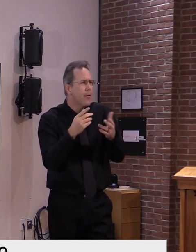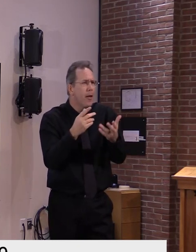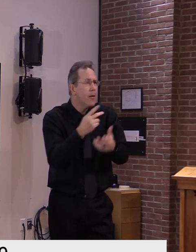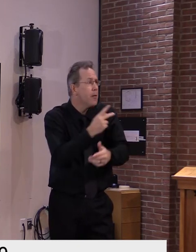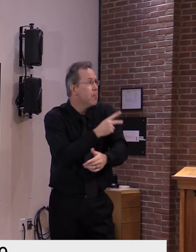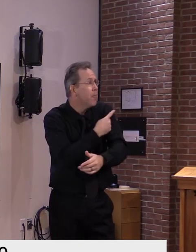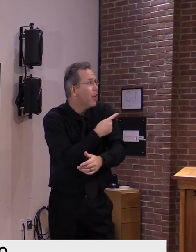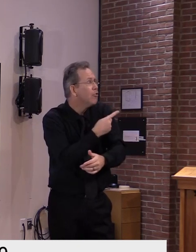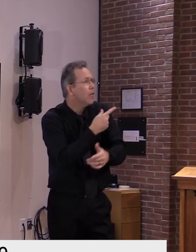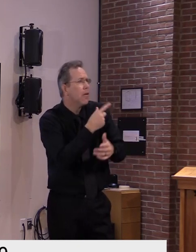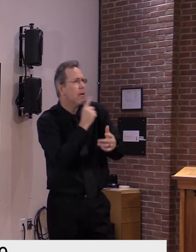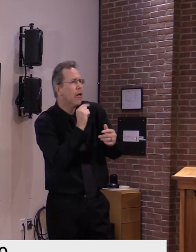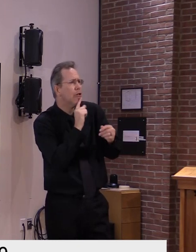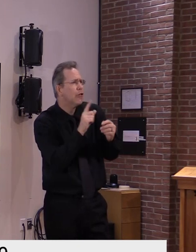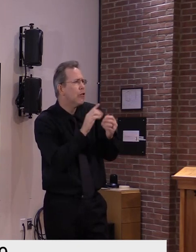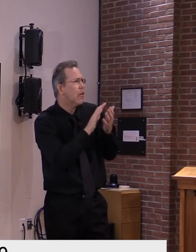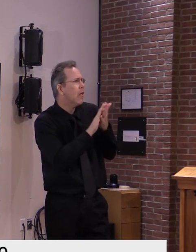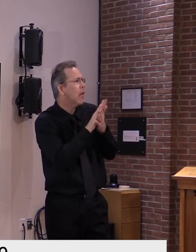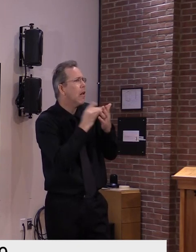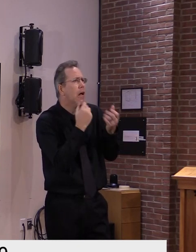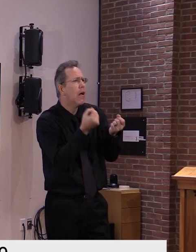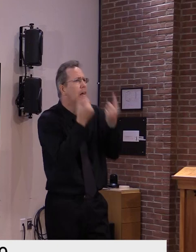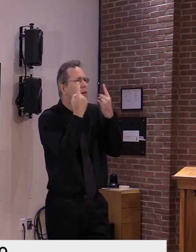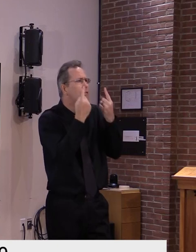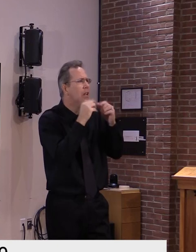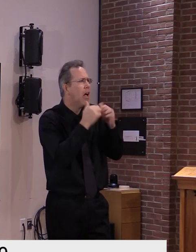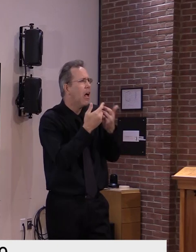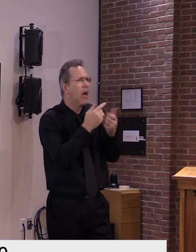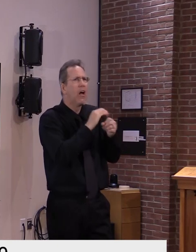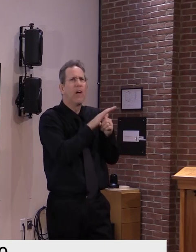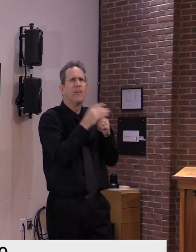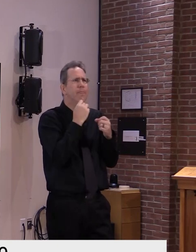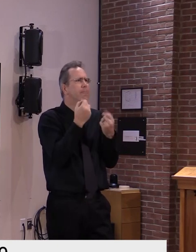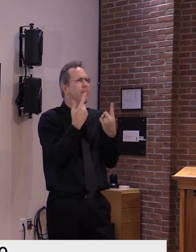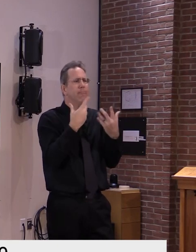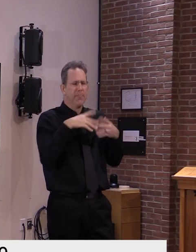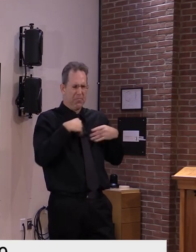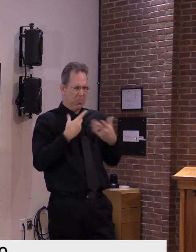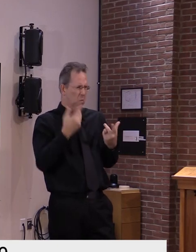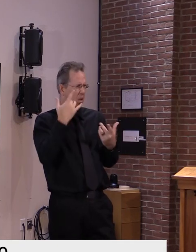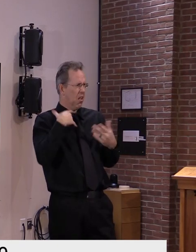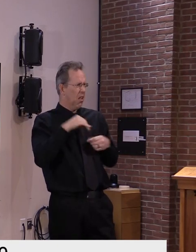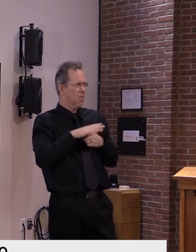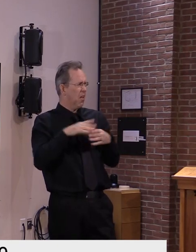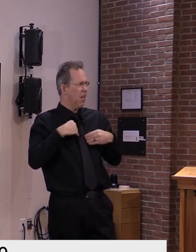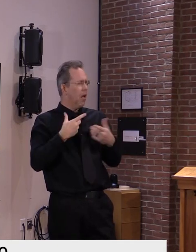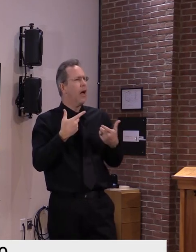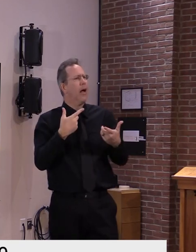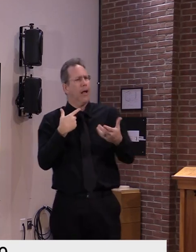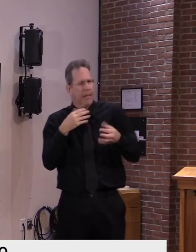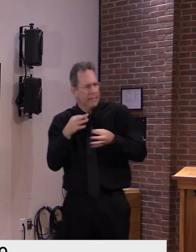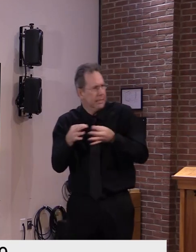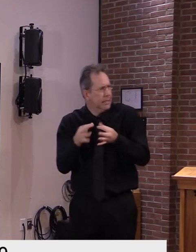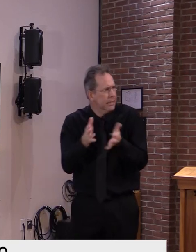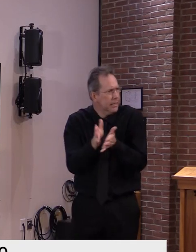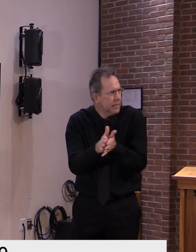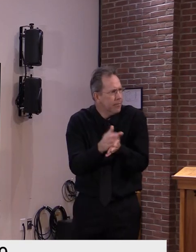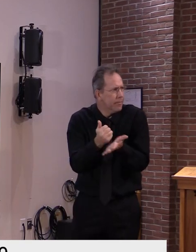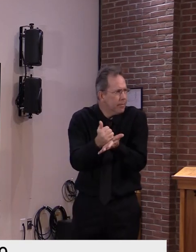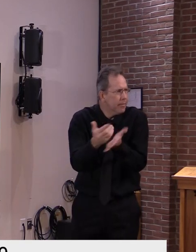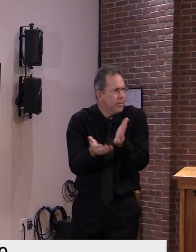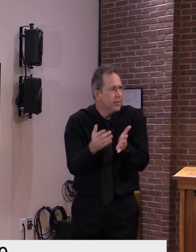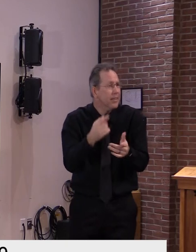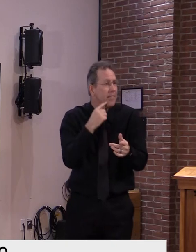physicians, especially in light of the reports I cited. Furthermore, I do hope our experience in Vermont turns